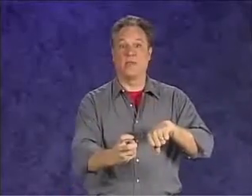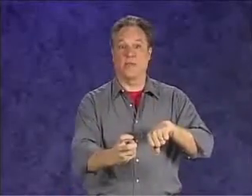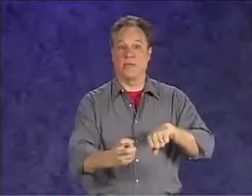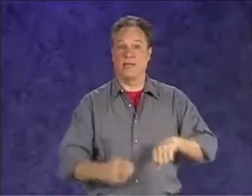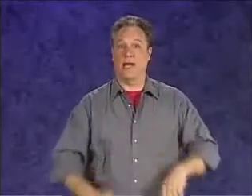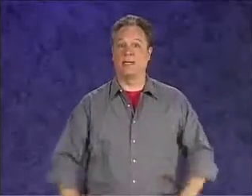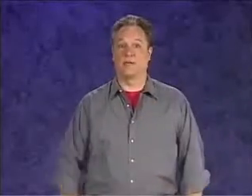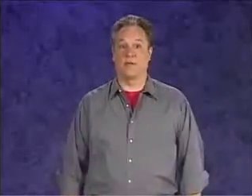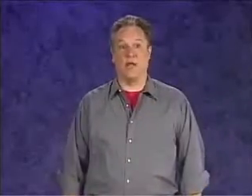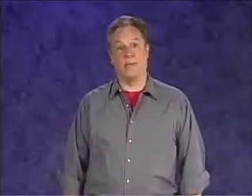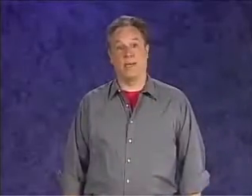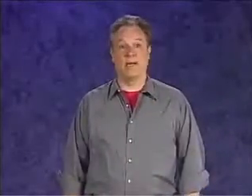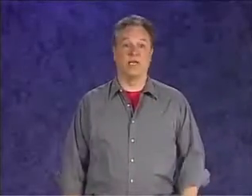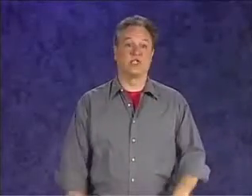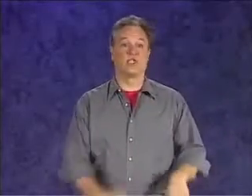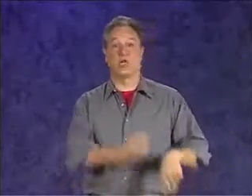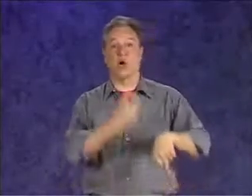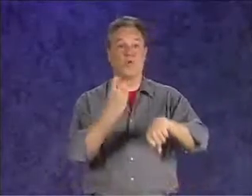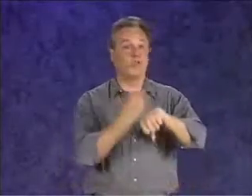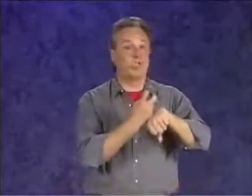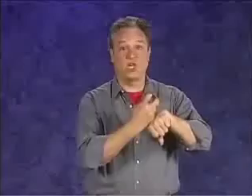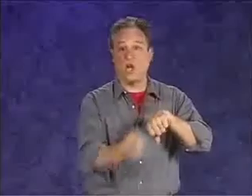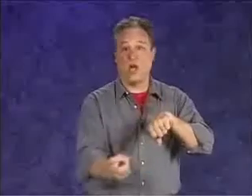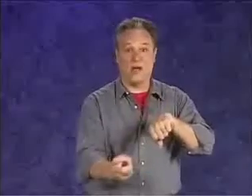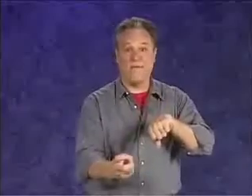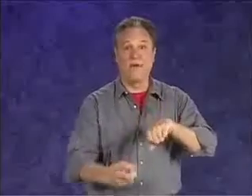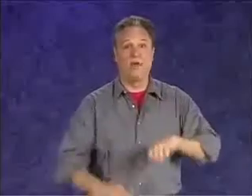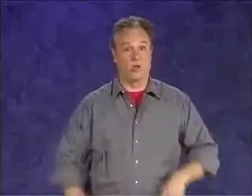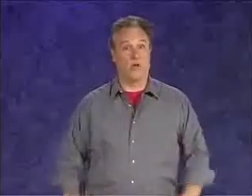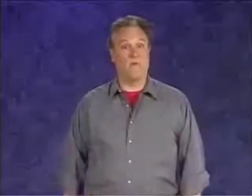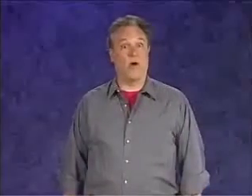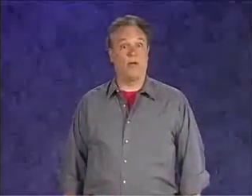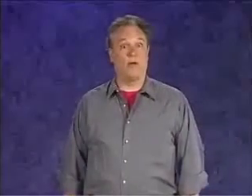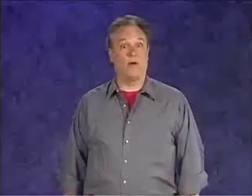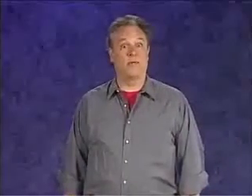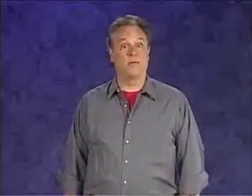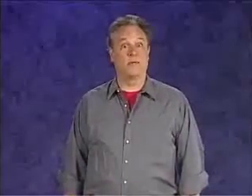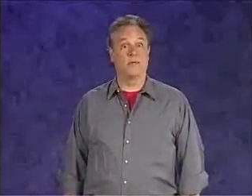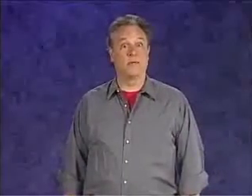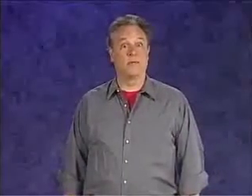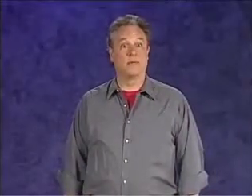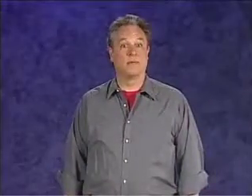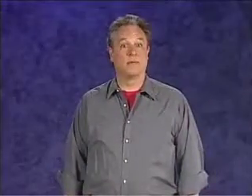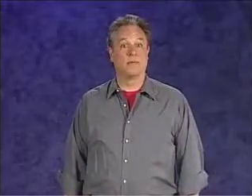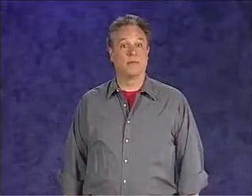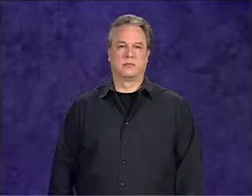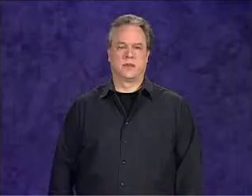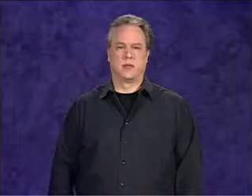the task of climbing it is so tough you're falling off.